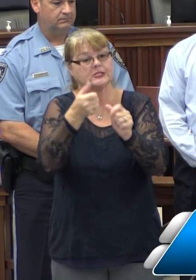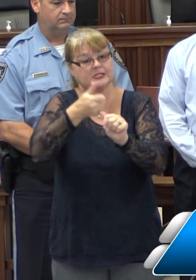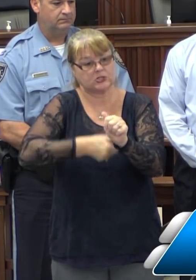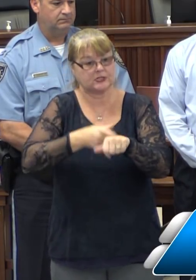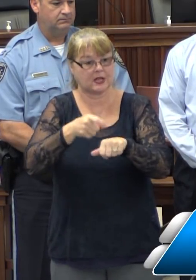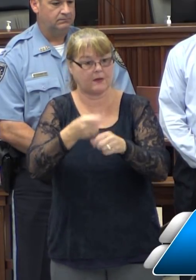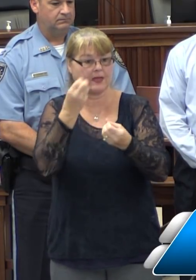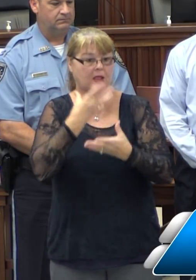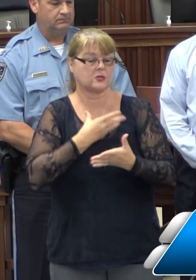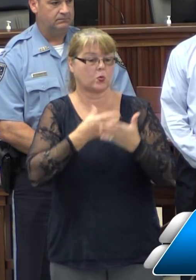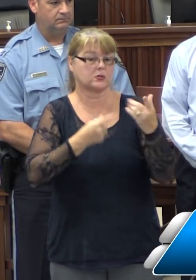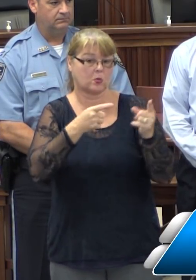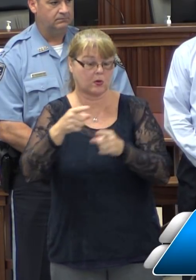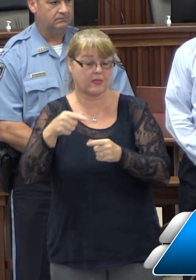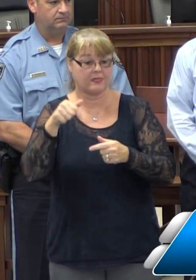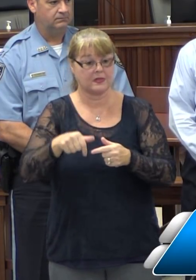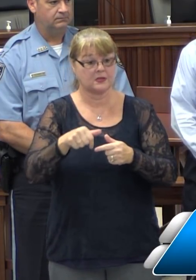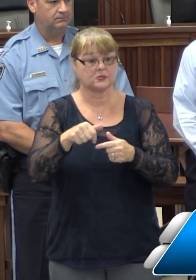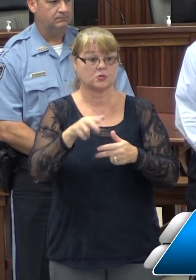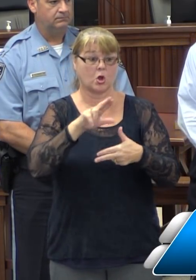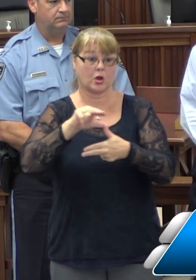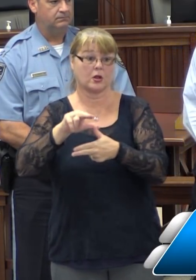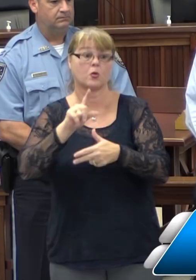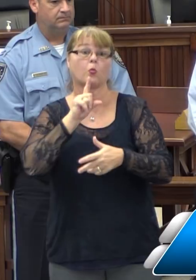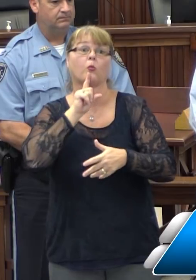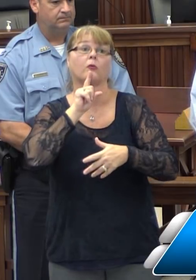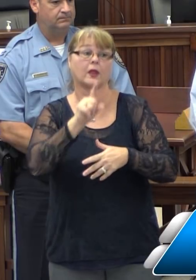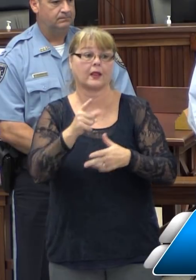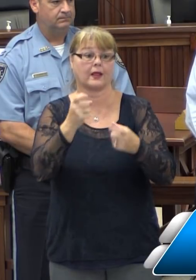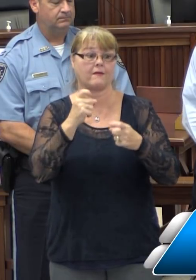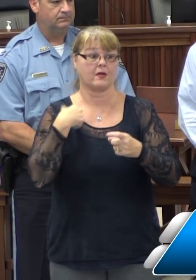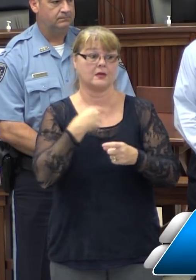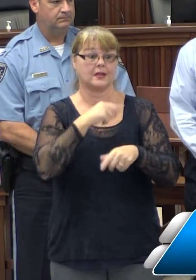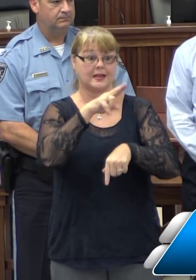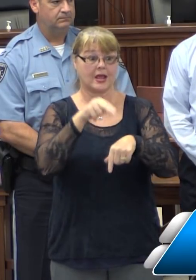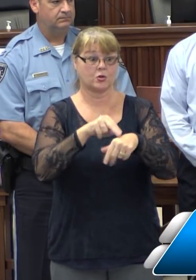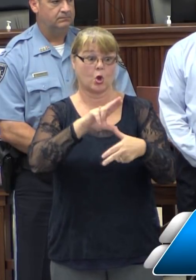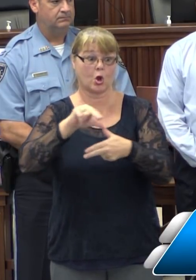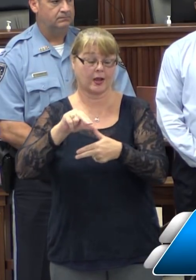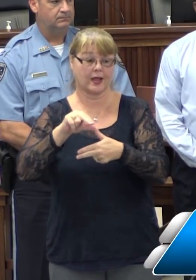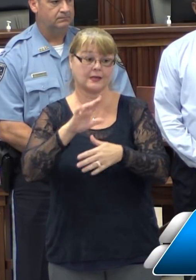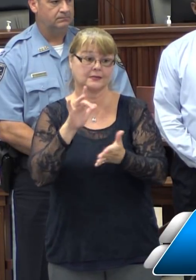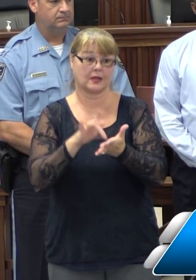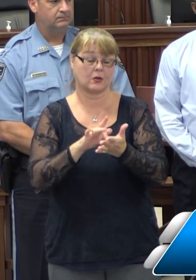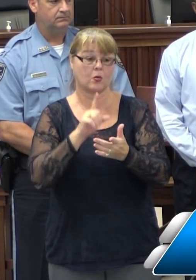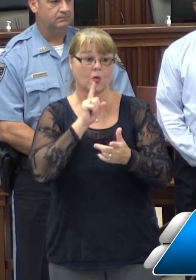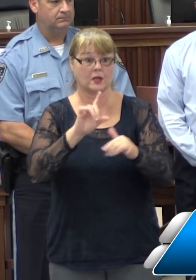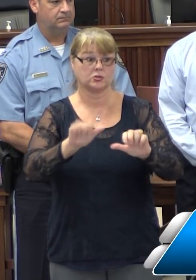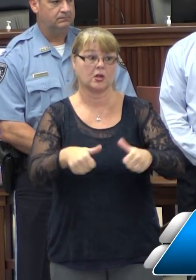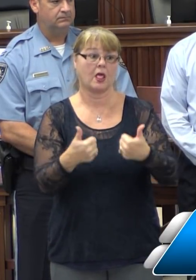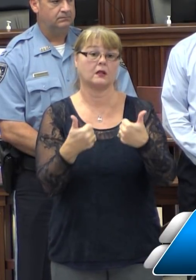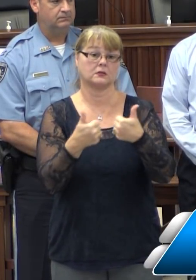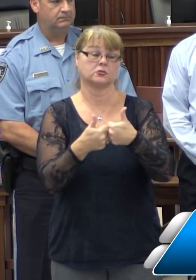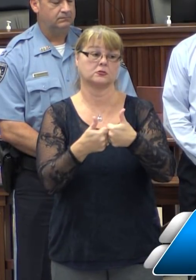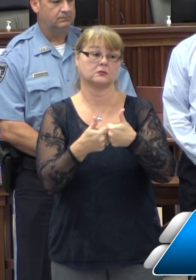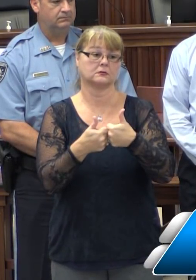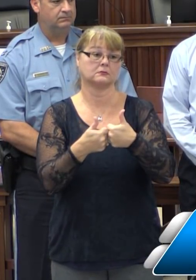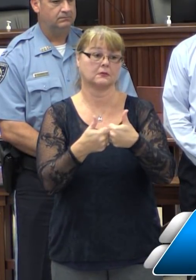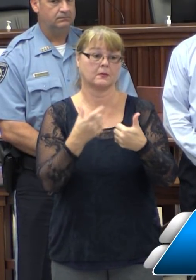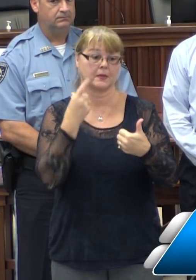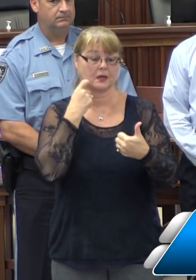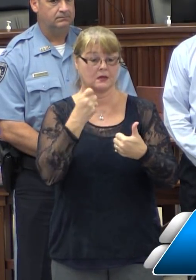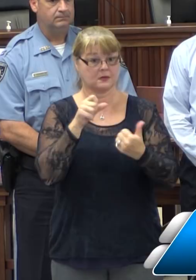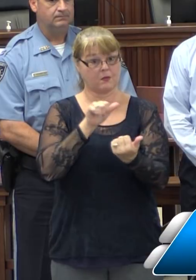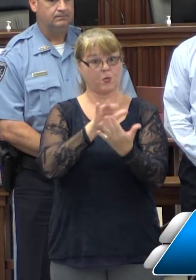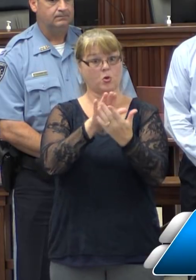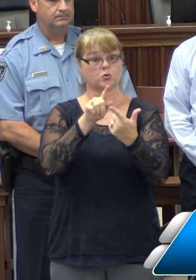advisory. This storm has really given the National Hurricane Center a really challenging